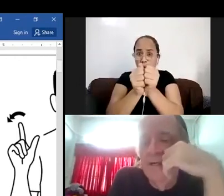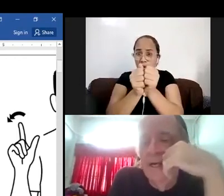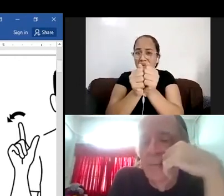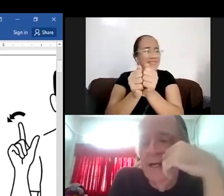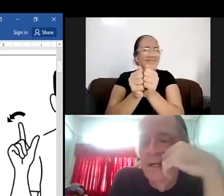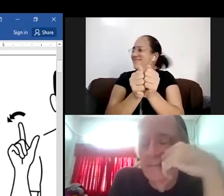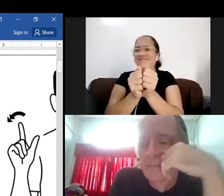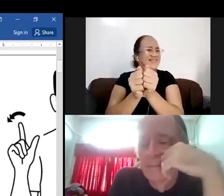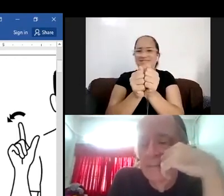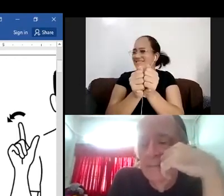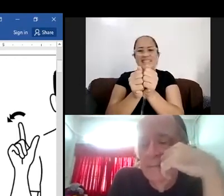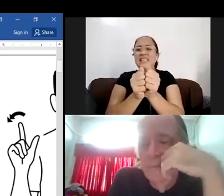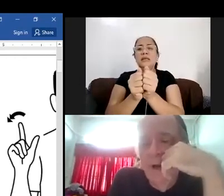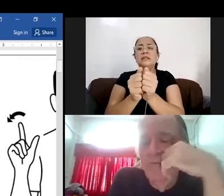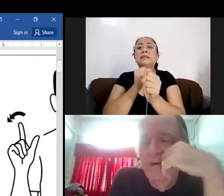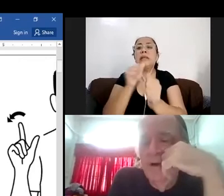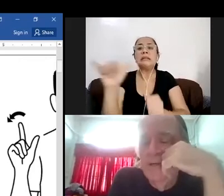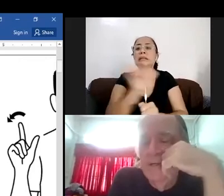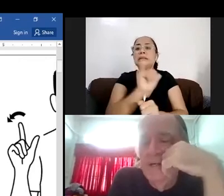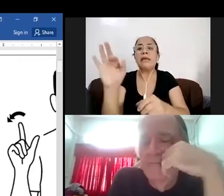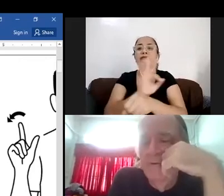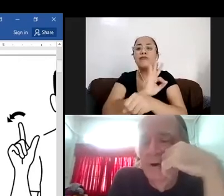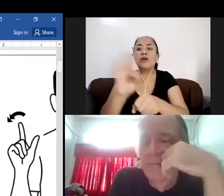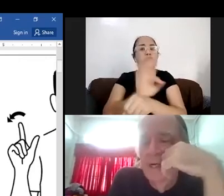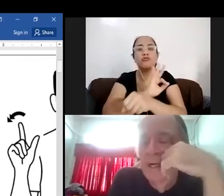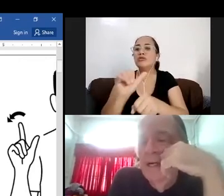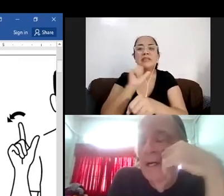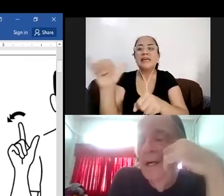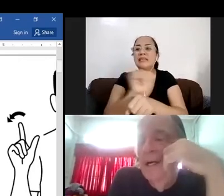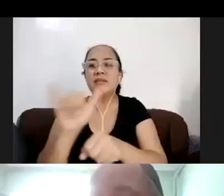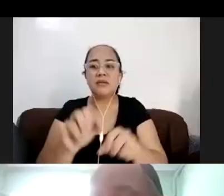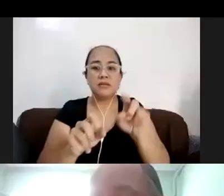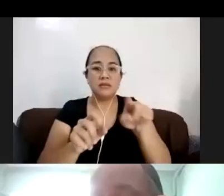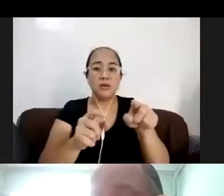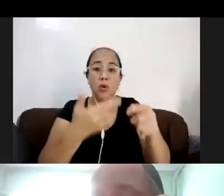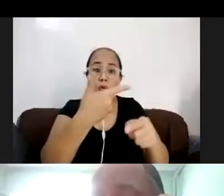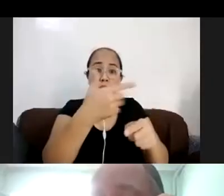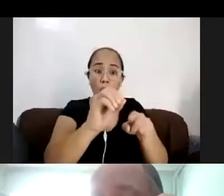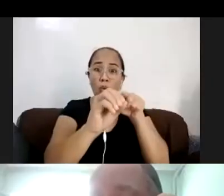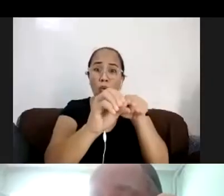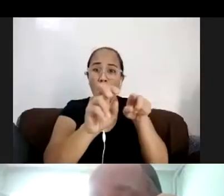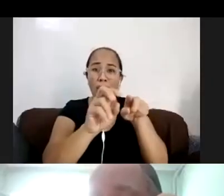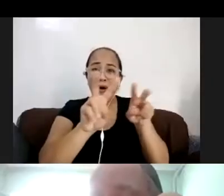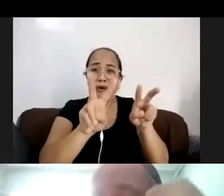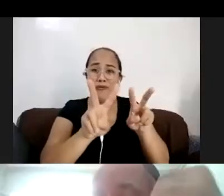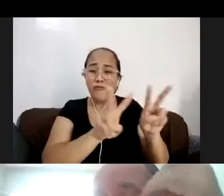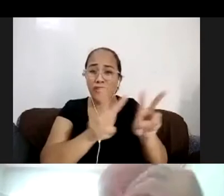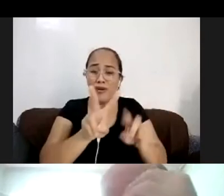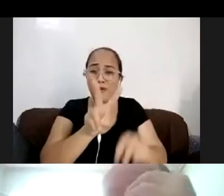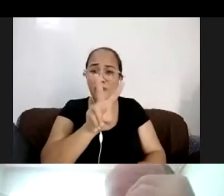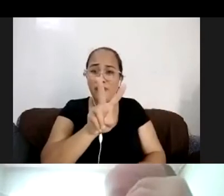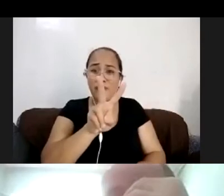in the same way. Go functions as a verb, and home functions as either